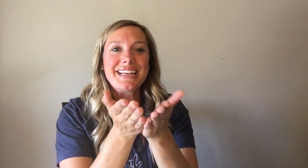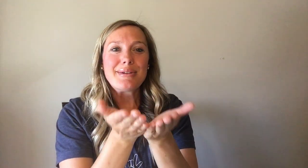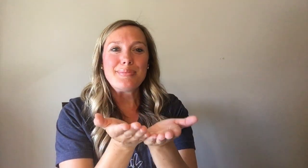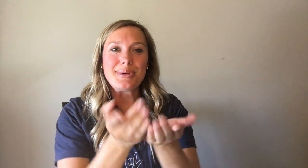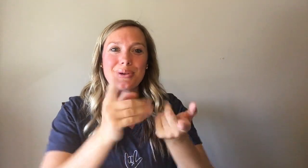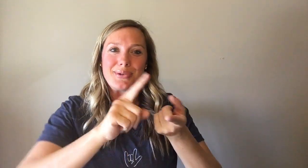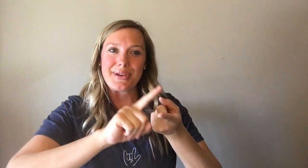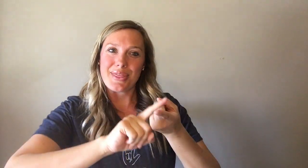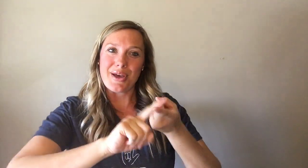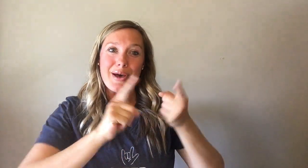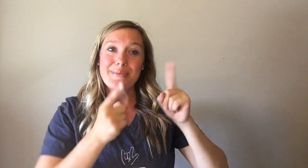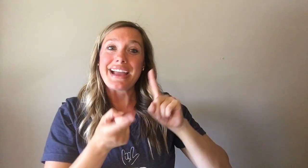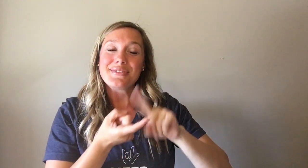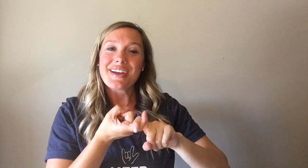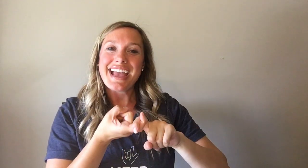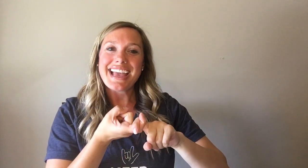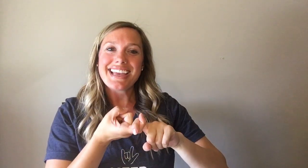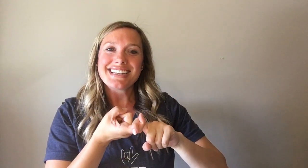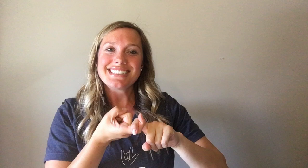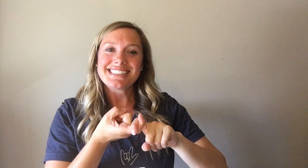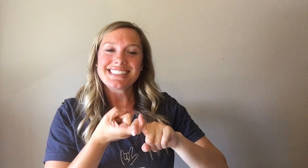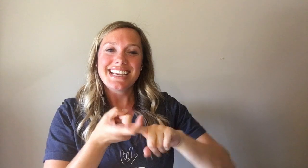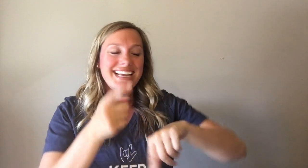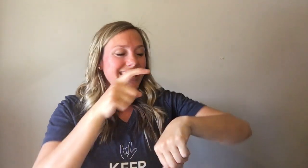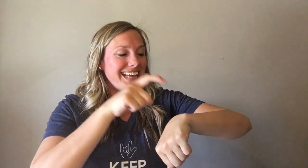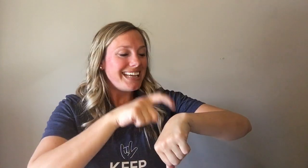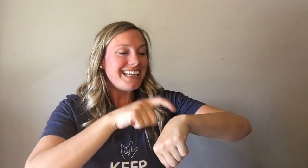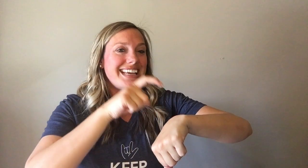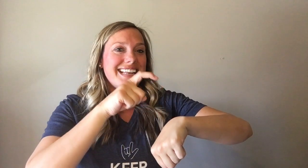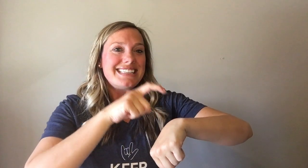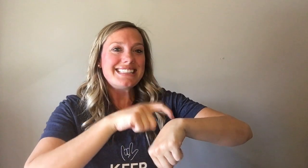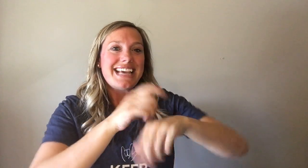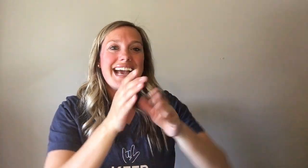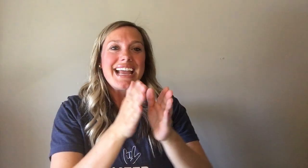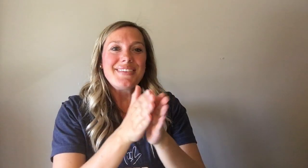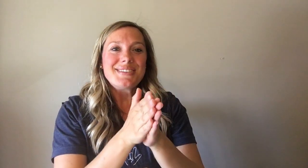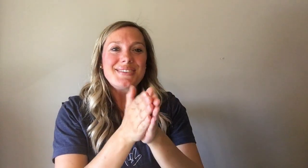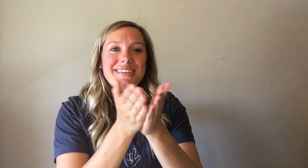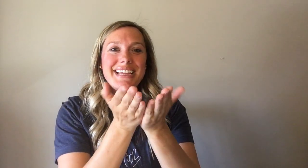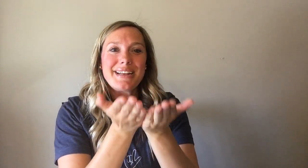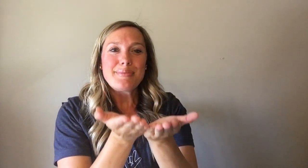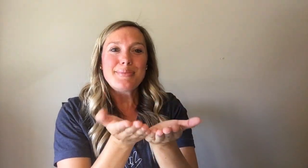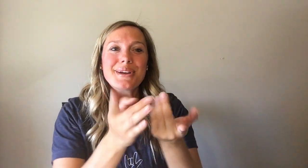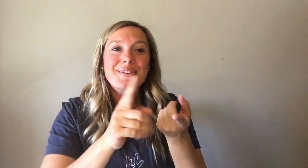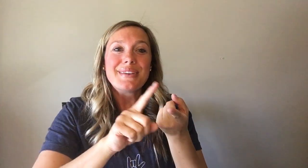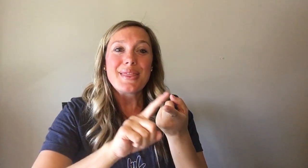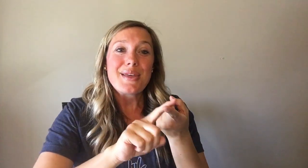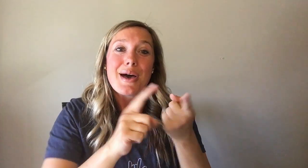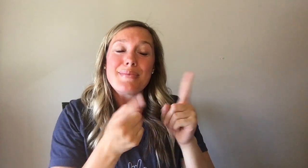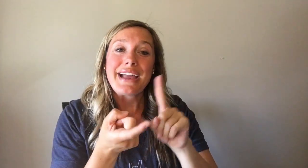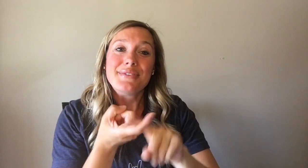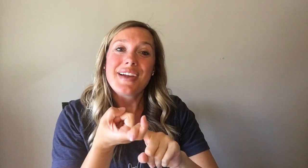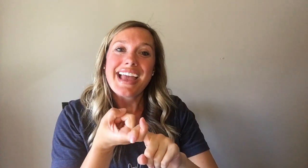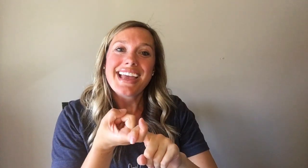a book with all my friends. It is time to read a book with all my